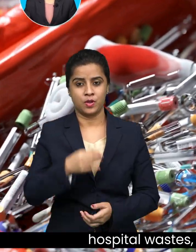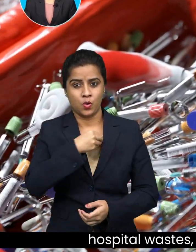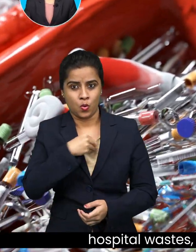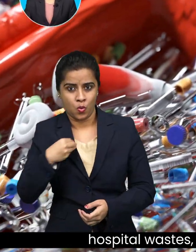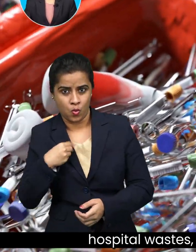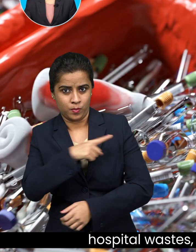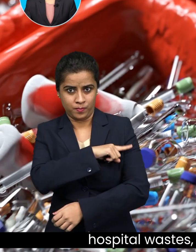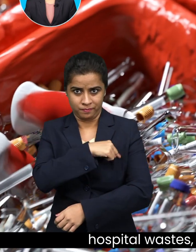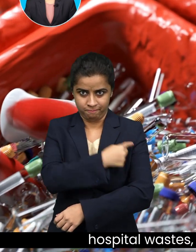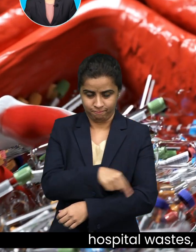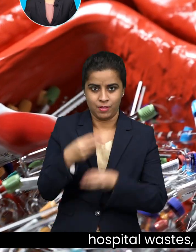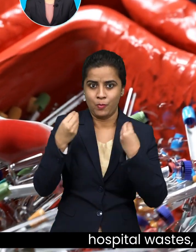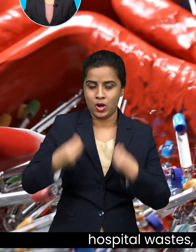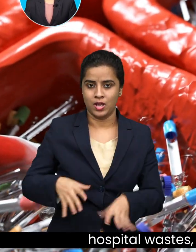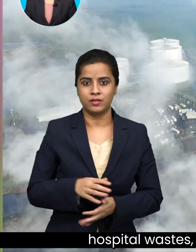hospital waste,